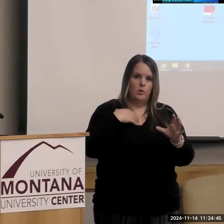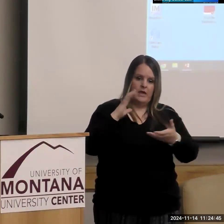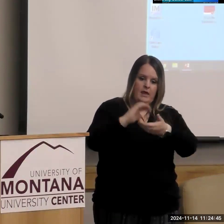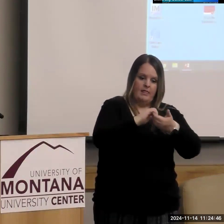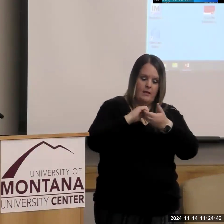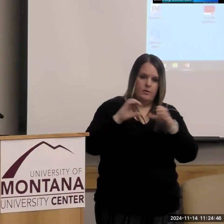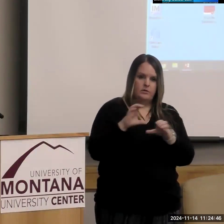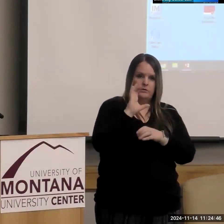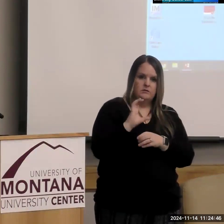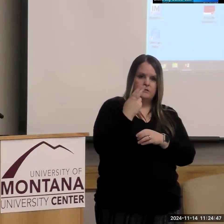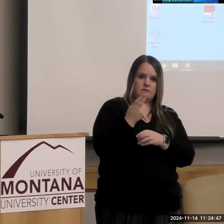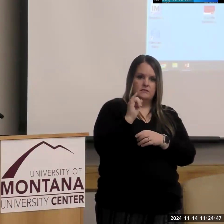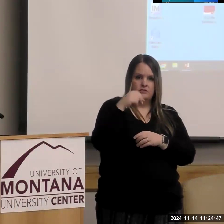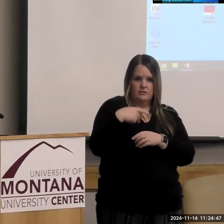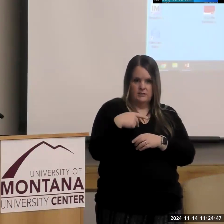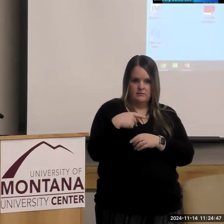CHIPS and